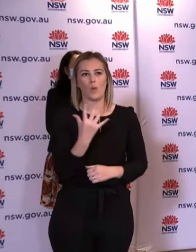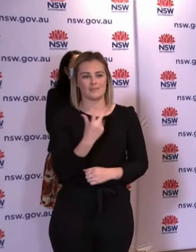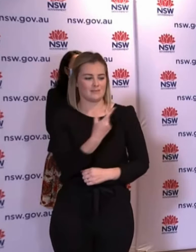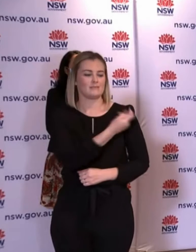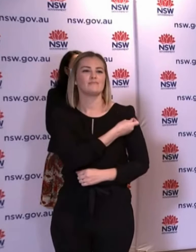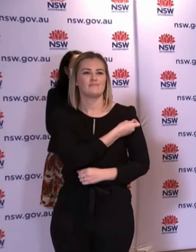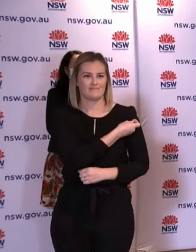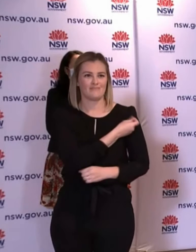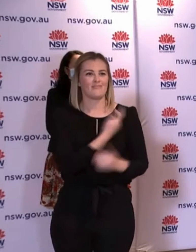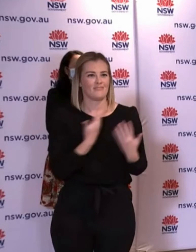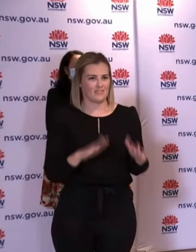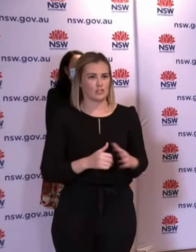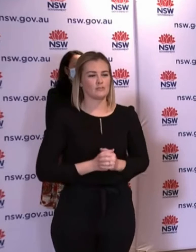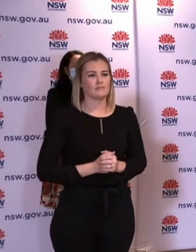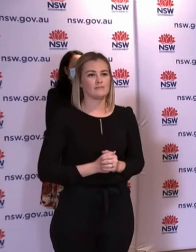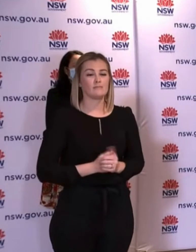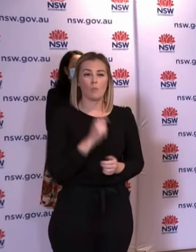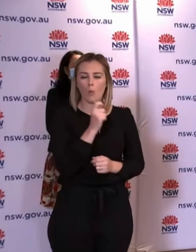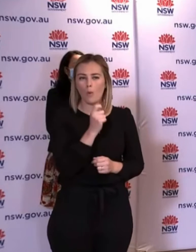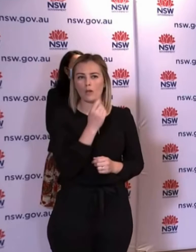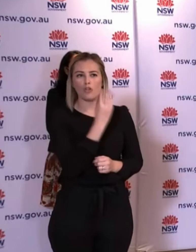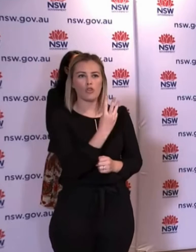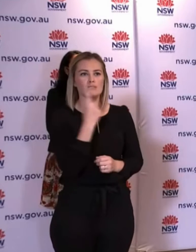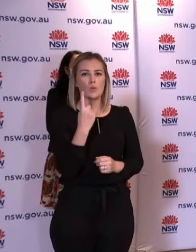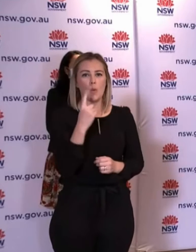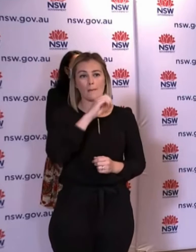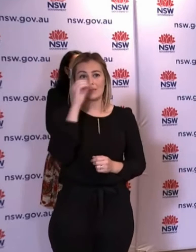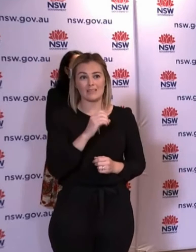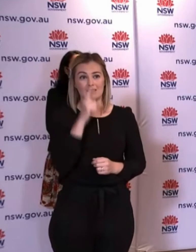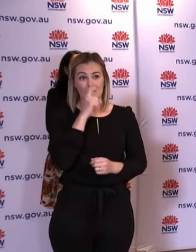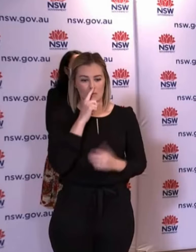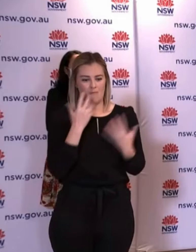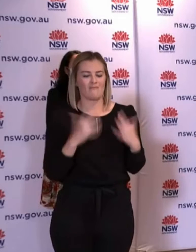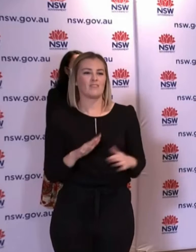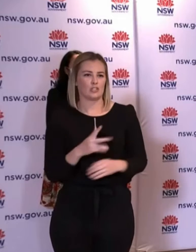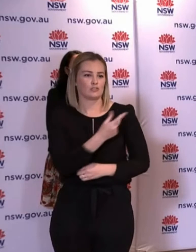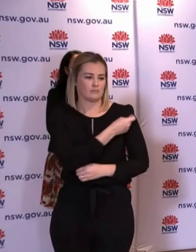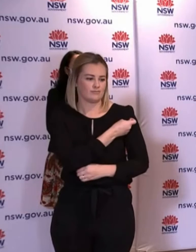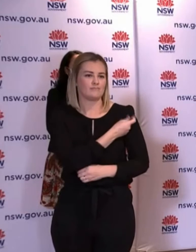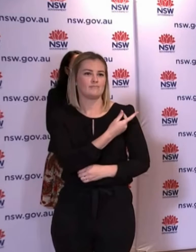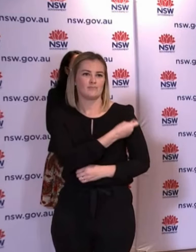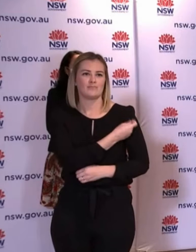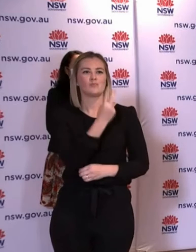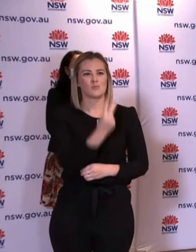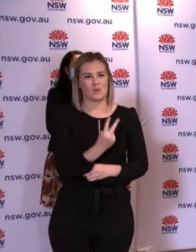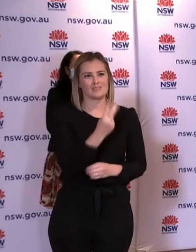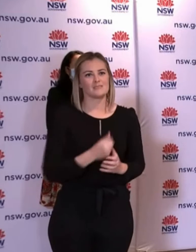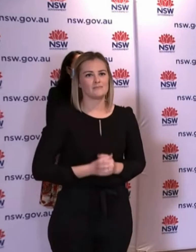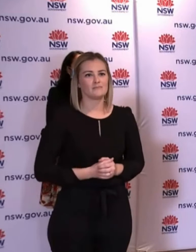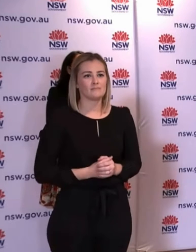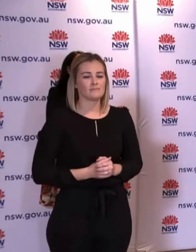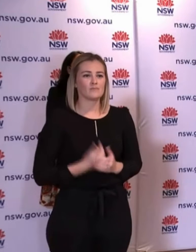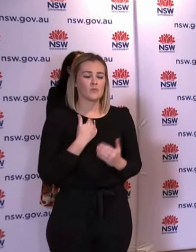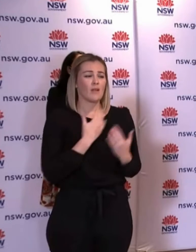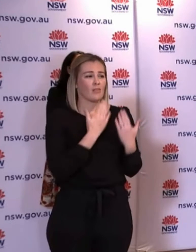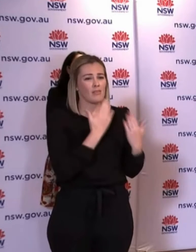vaccine, and almost 31% have had 2 doses. And I want to thank all of those citizens for